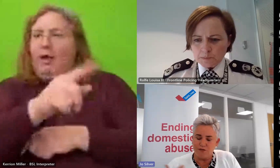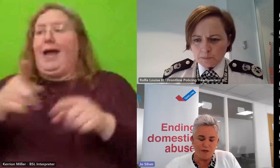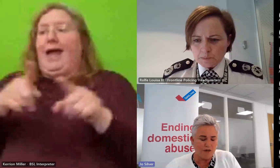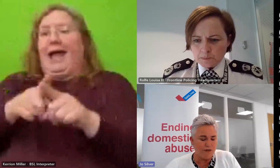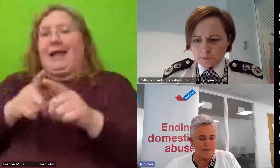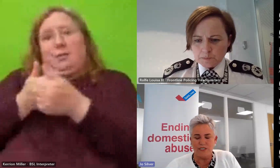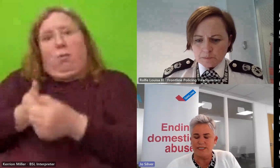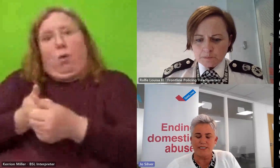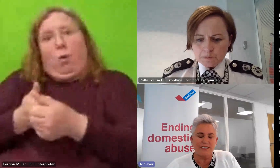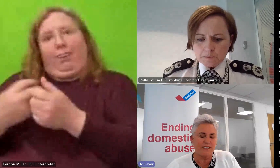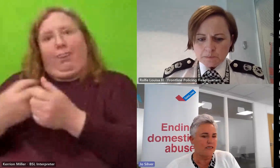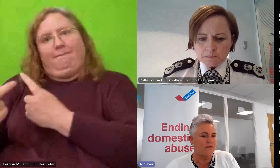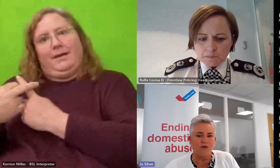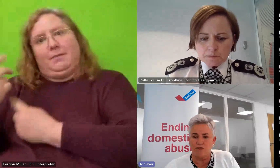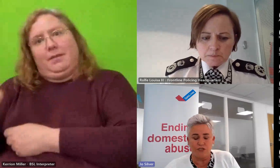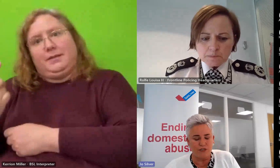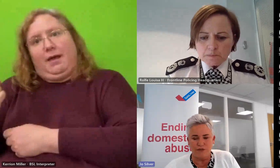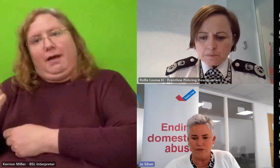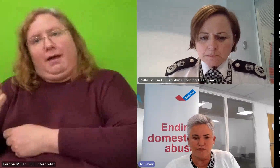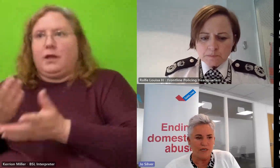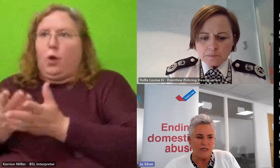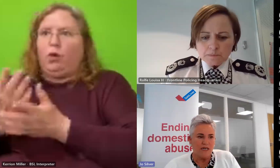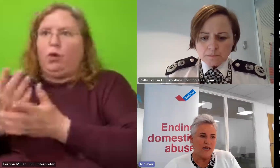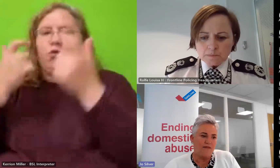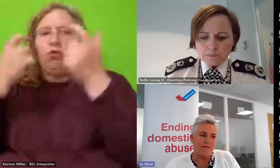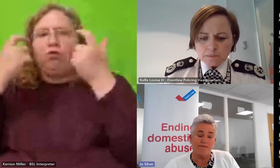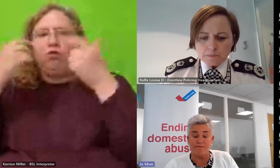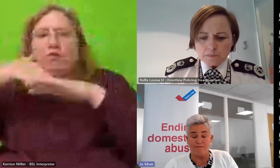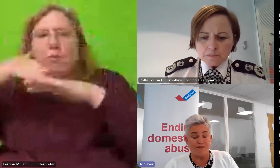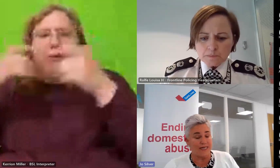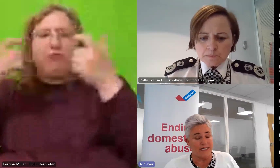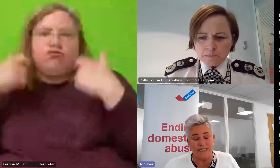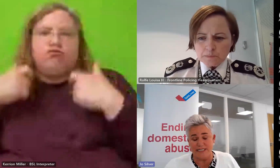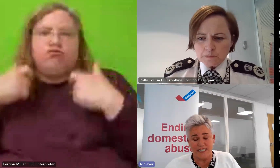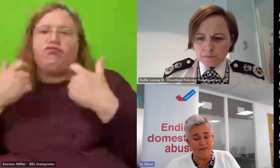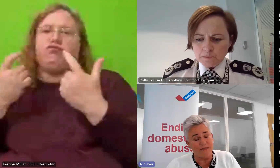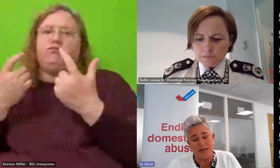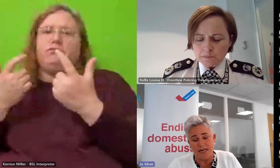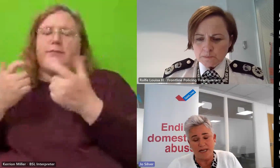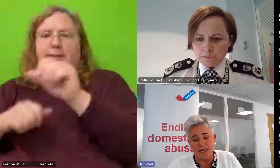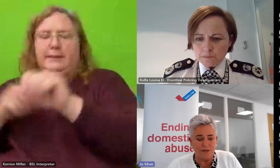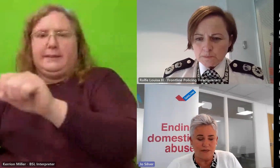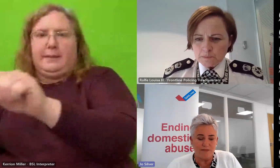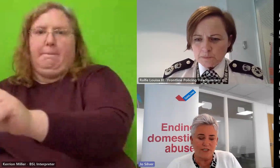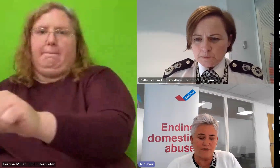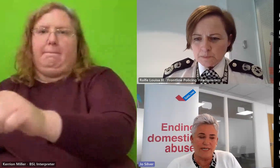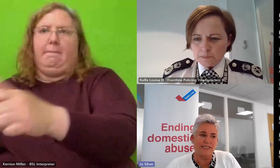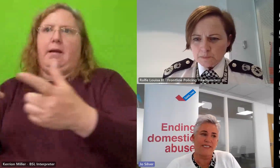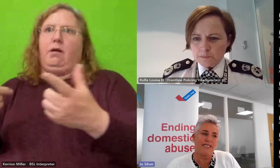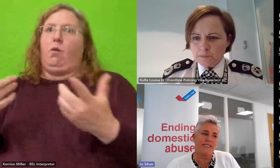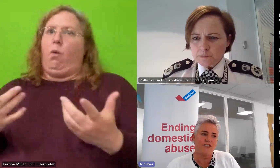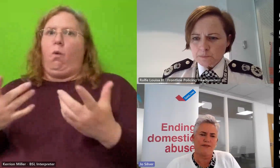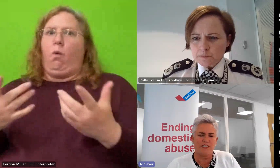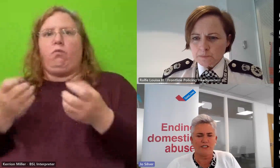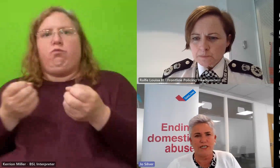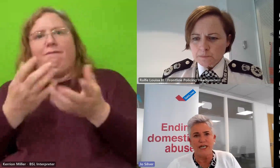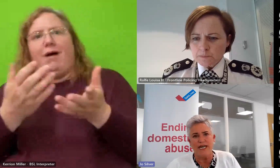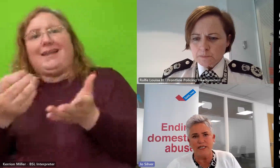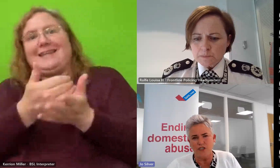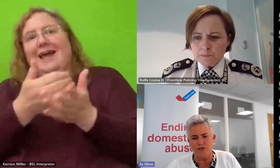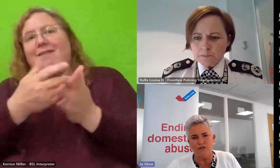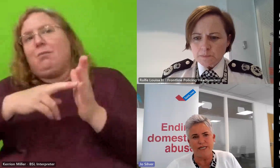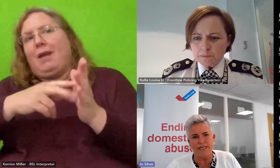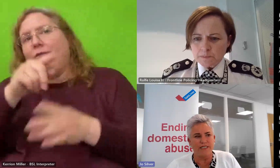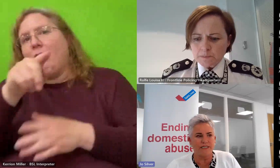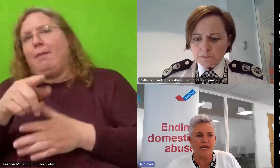to go through a criminal justice system or to provide a safety plan for them that's unique to their situation,